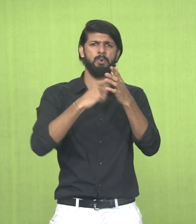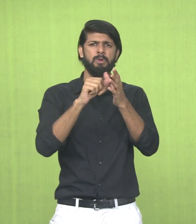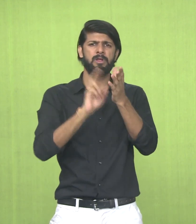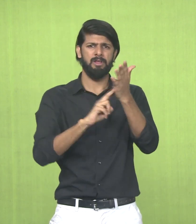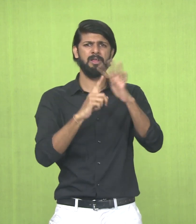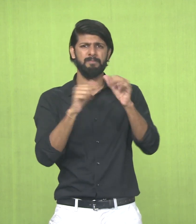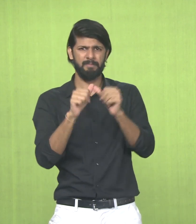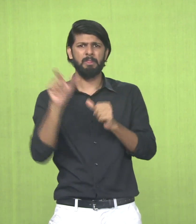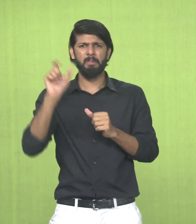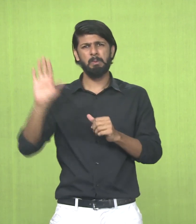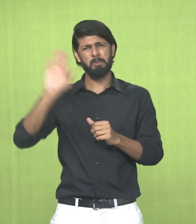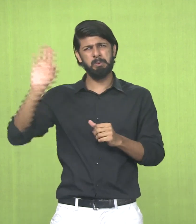is very skilled.